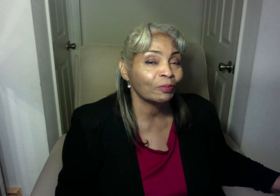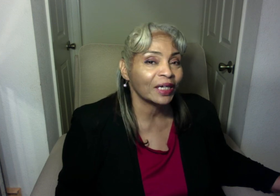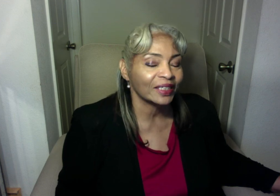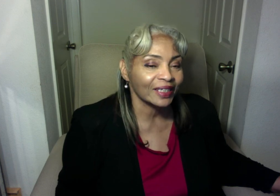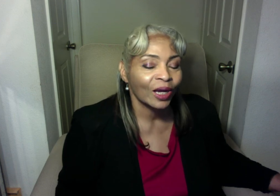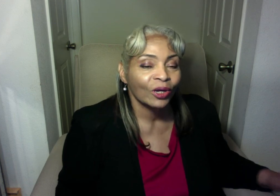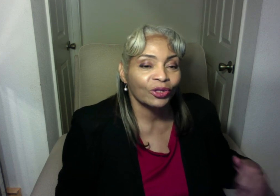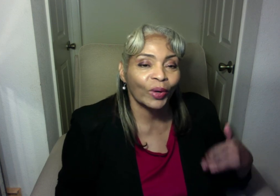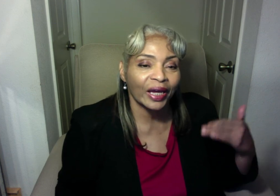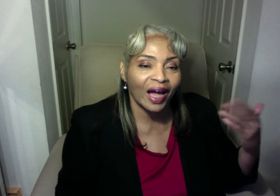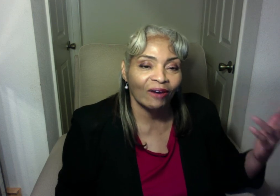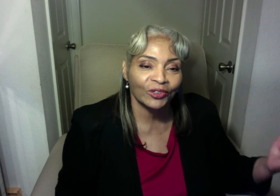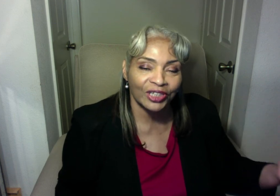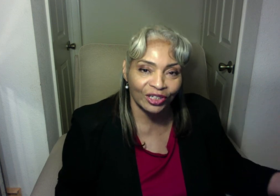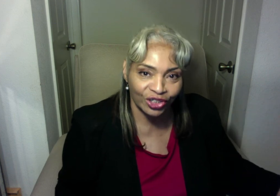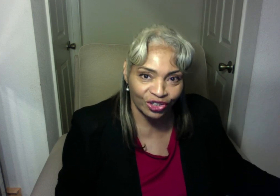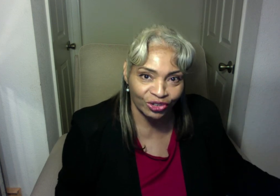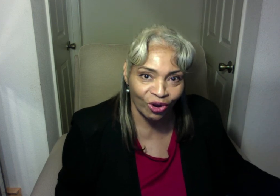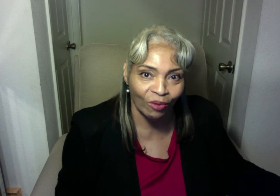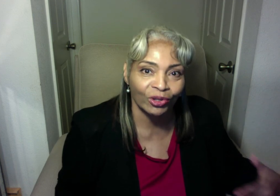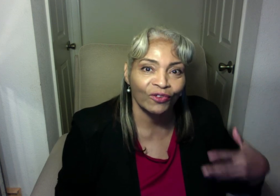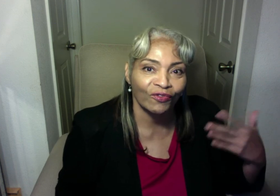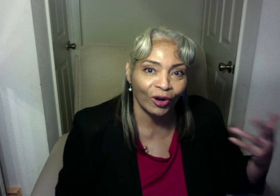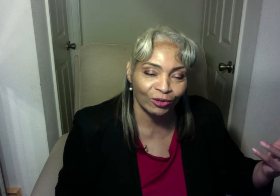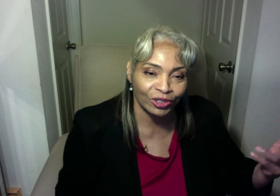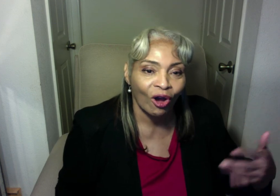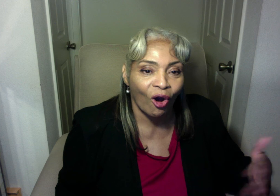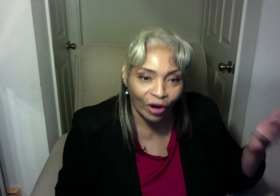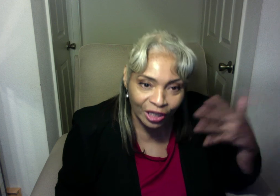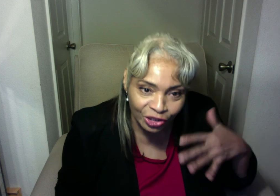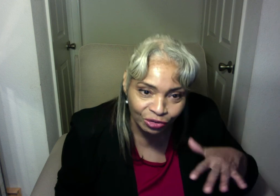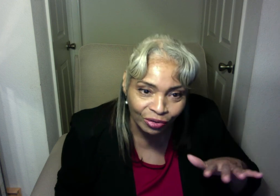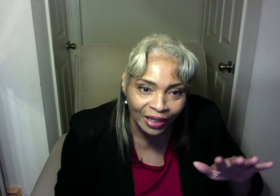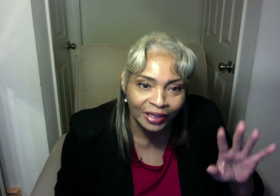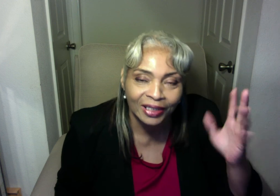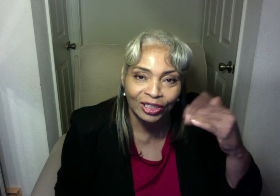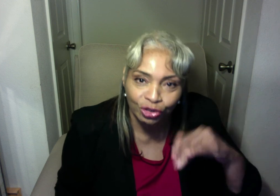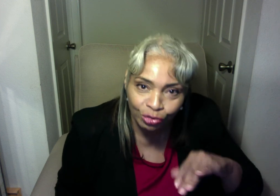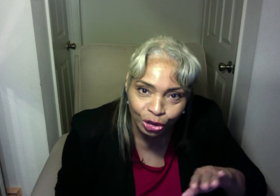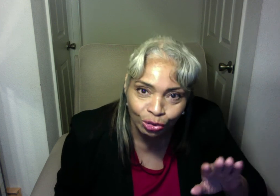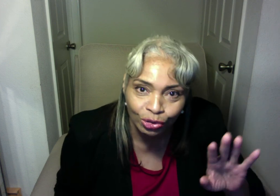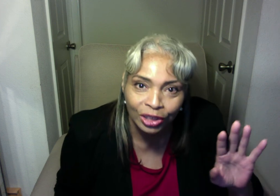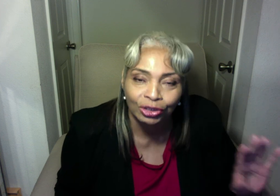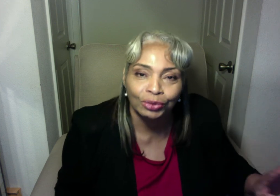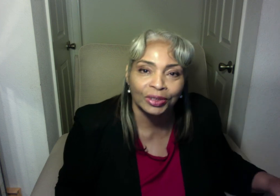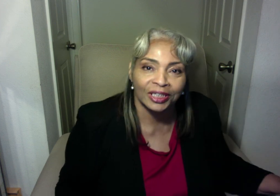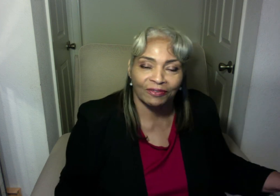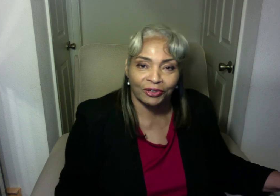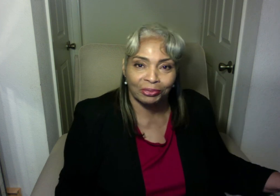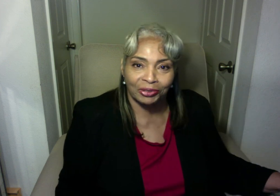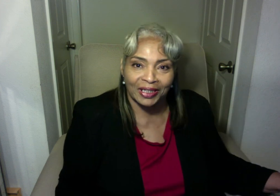basic. The way conversations start when you first are integrated and introduced into a deaf community.